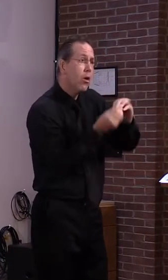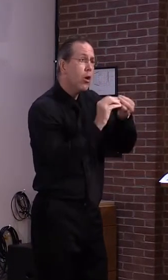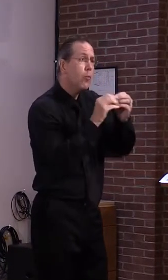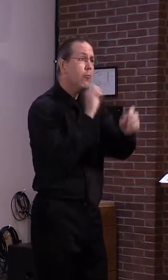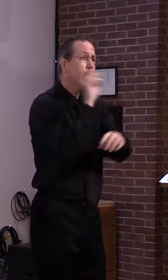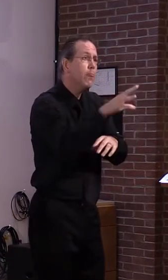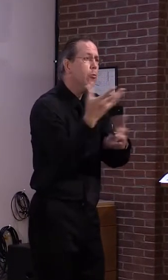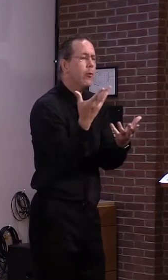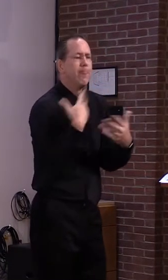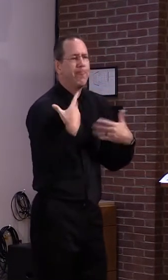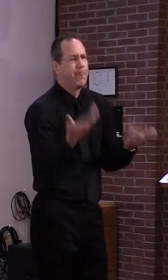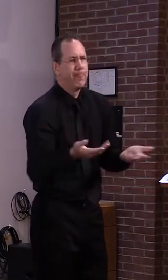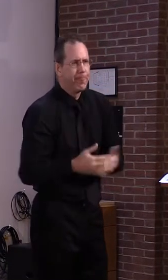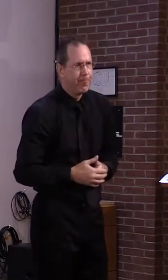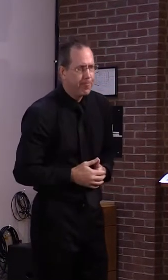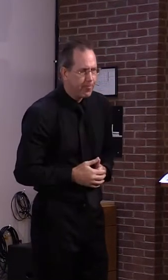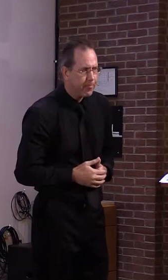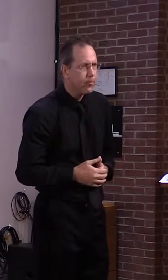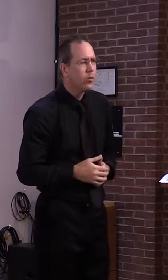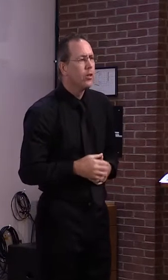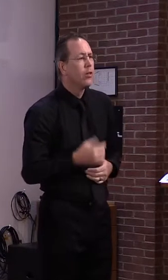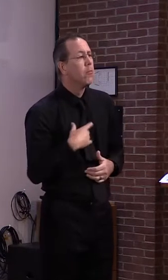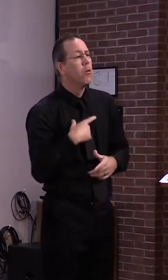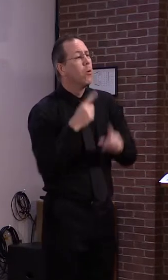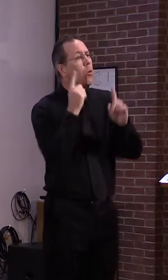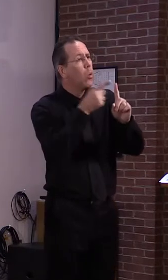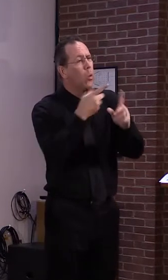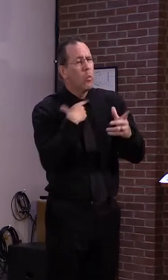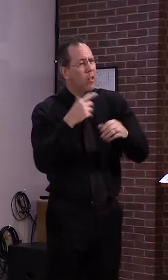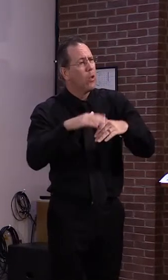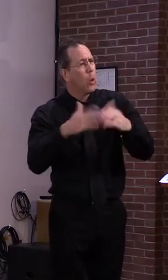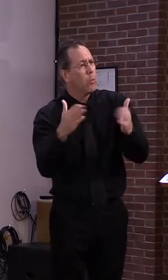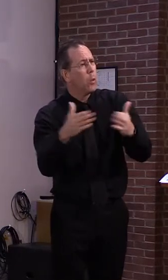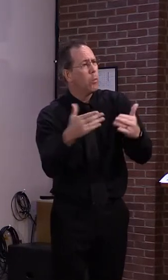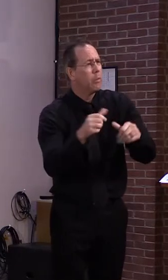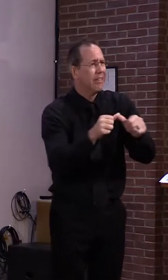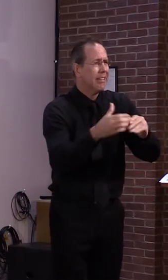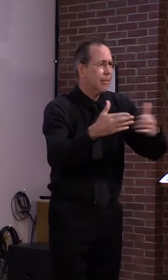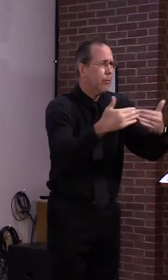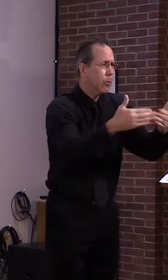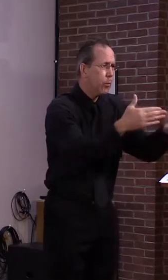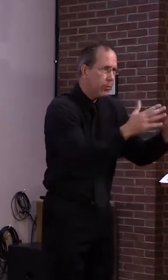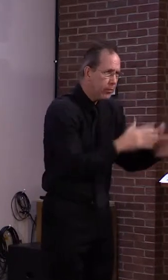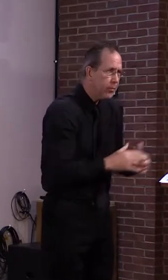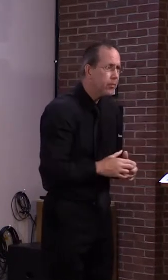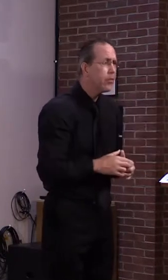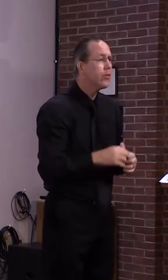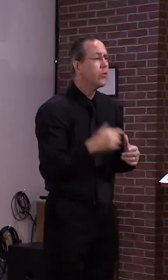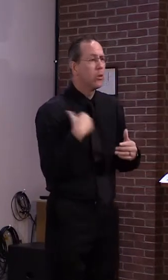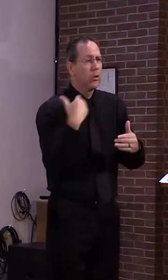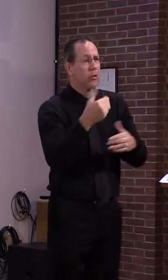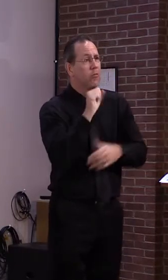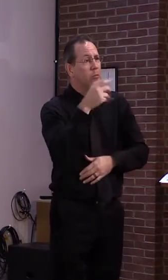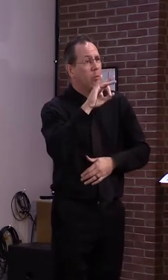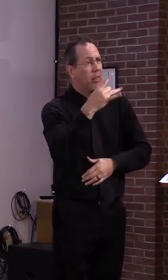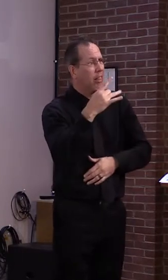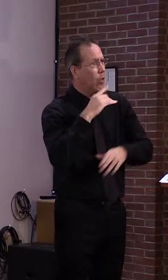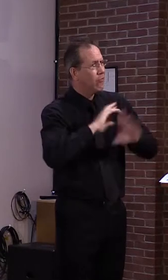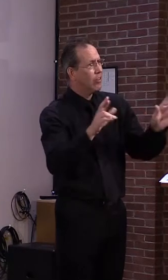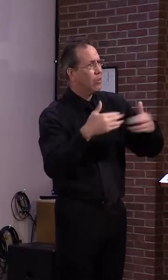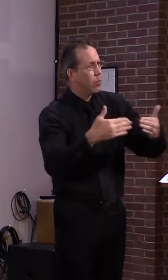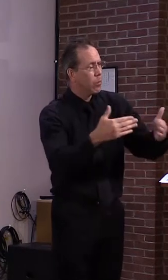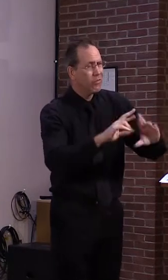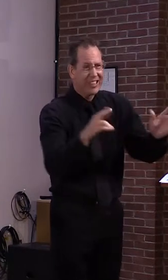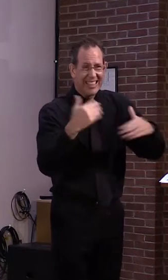are working to get as many up as possible by September 8th. And by the way, we aren't gonna stop there. I mean,